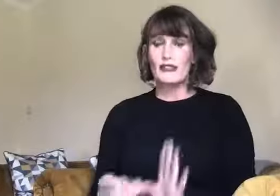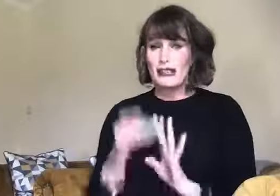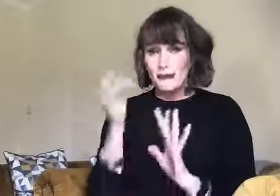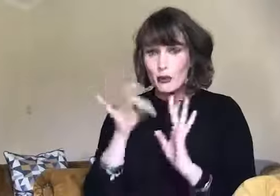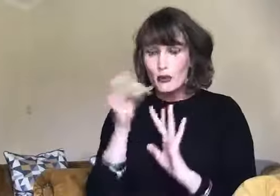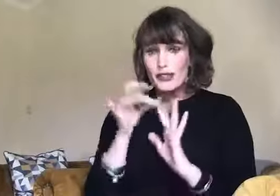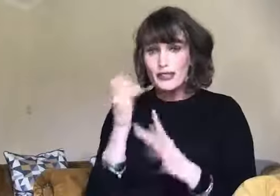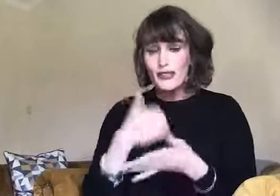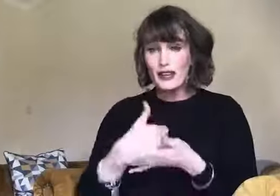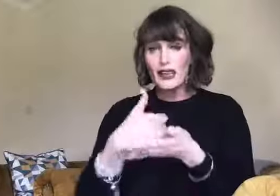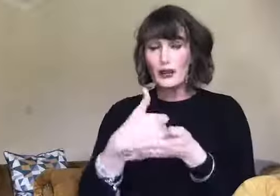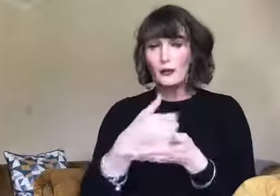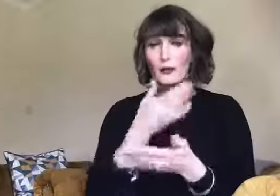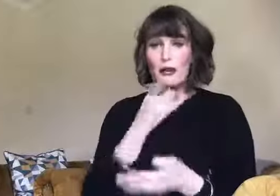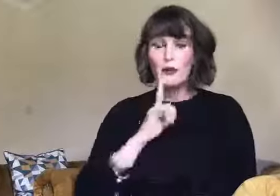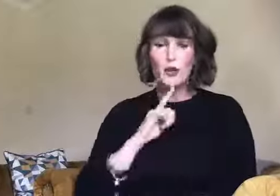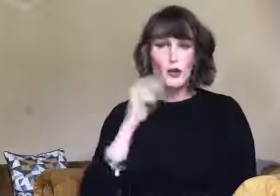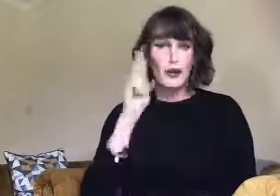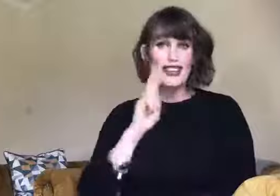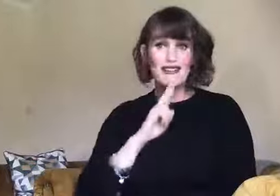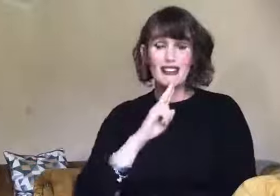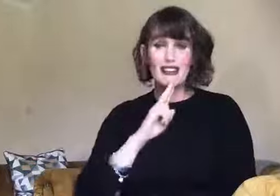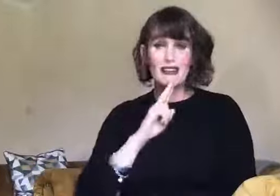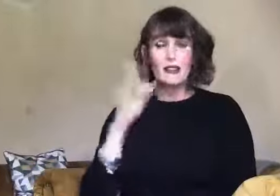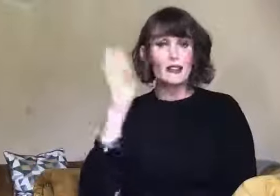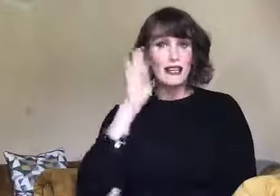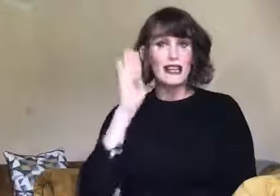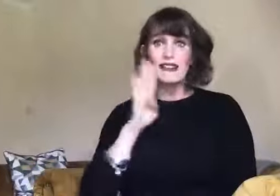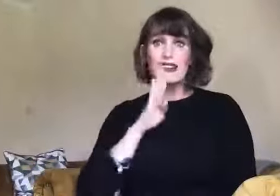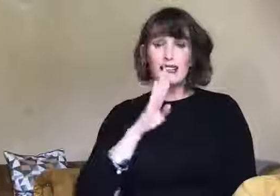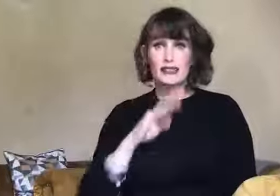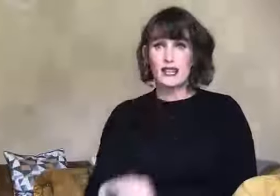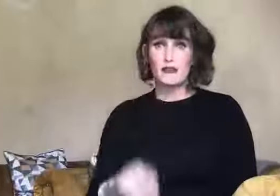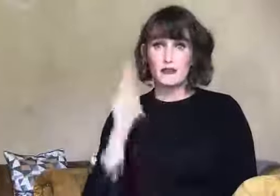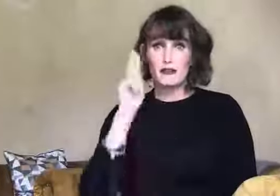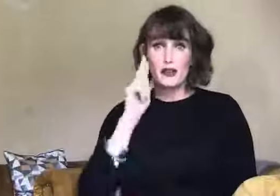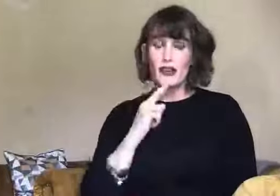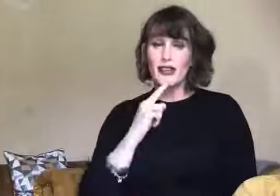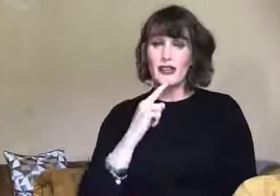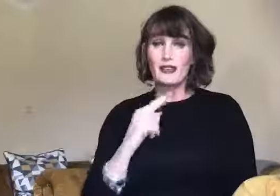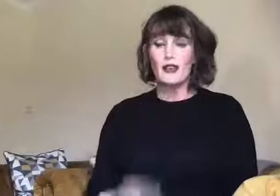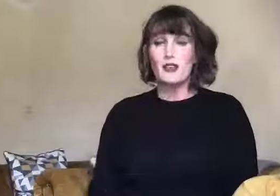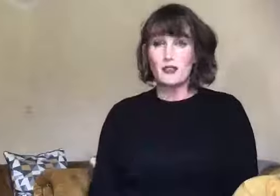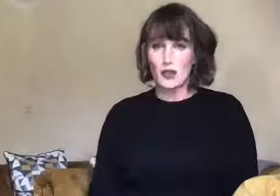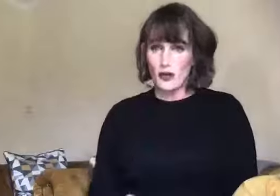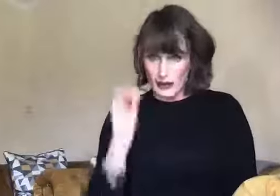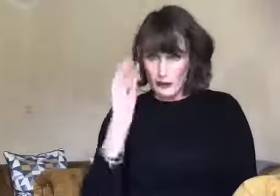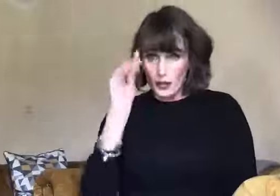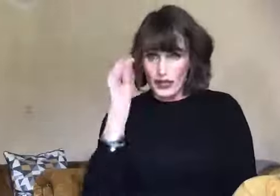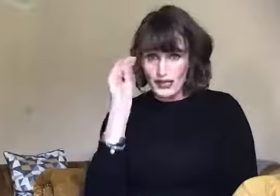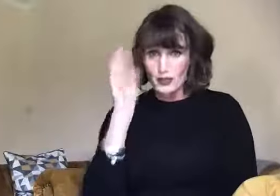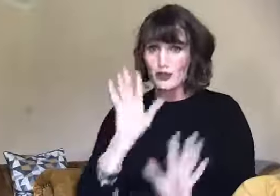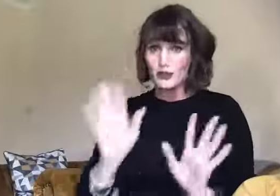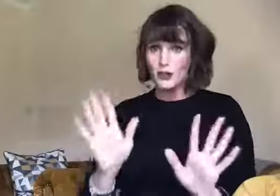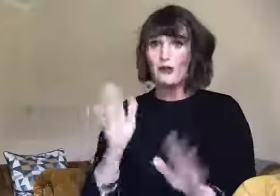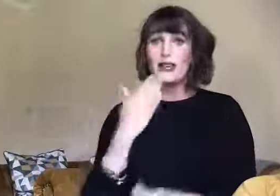really important that I can help people who are hearing and deaf. Okay, so I am looking into it. So